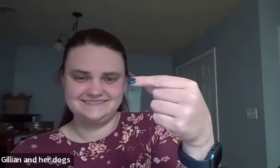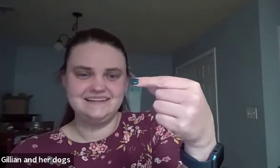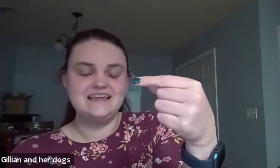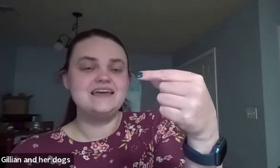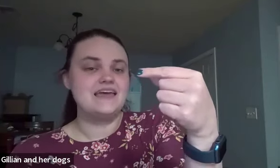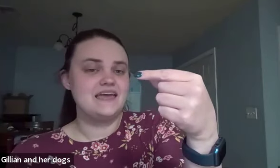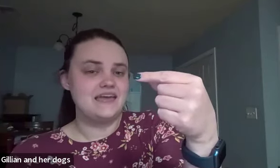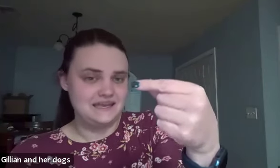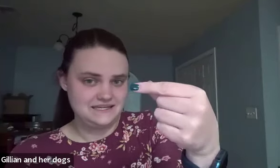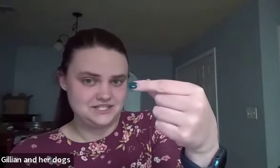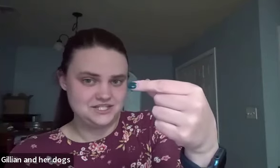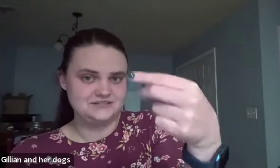mm-hmm, H,